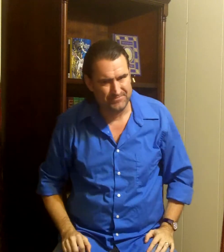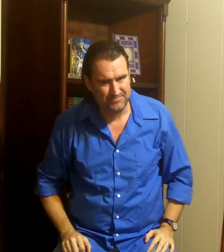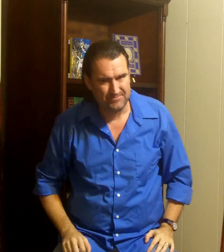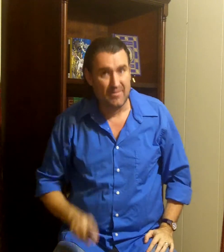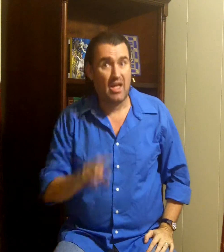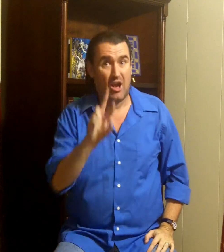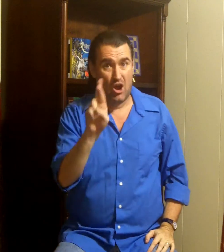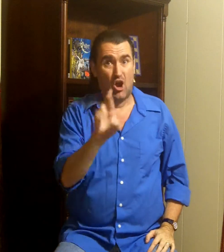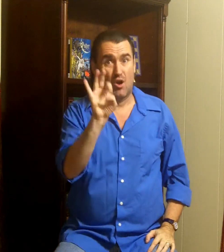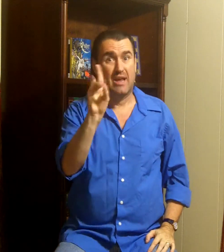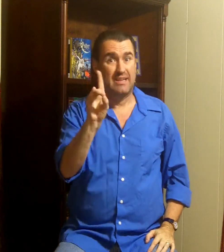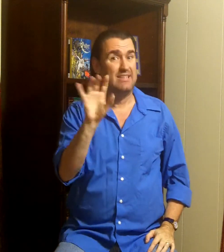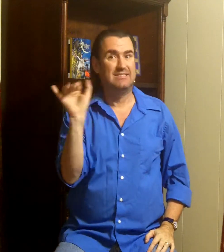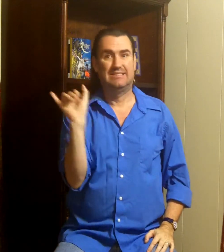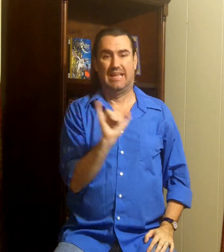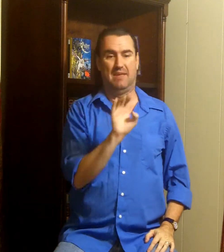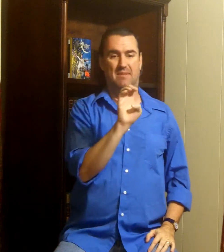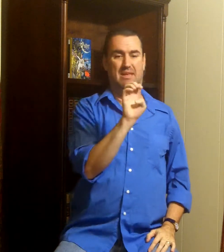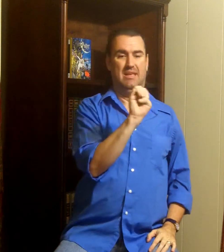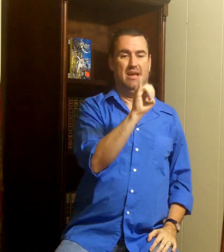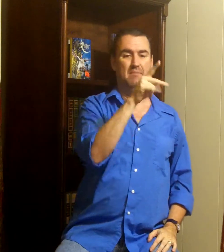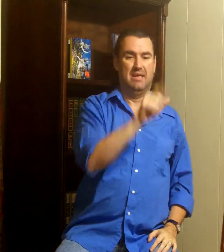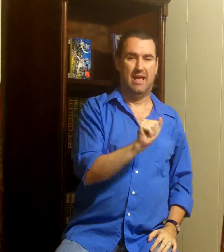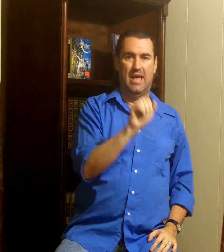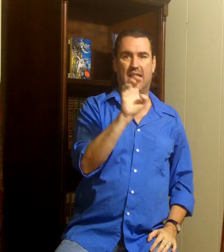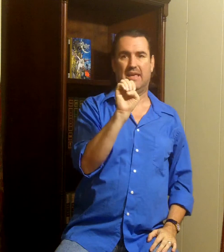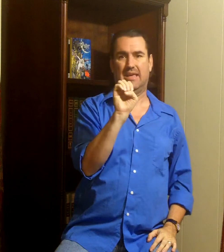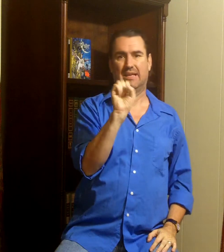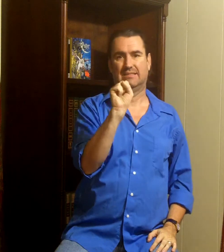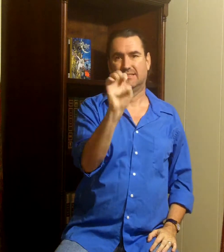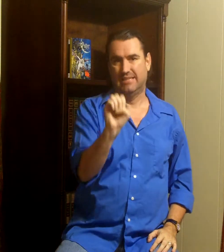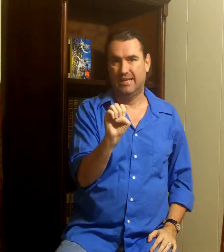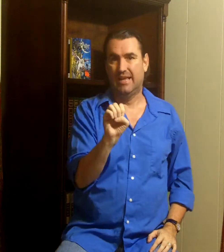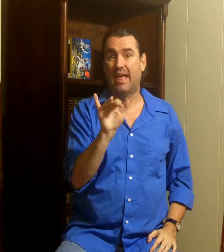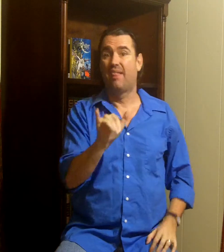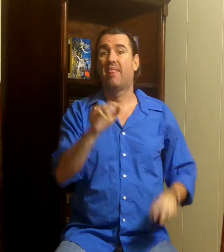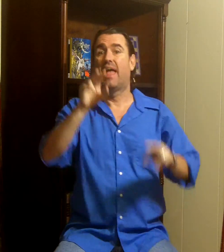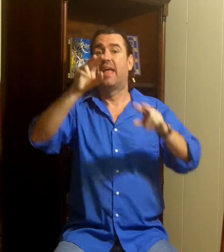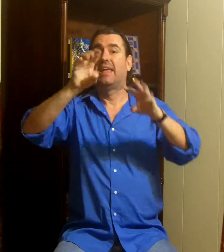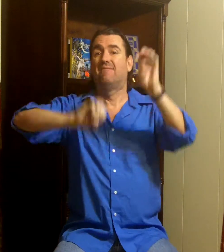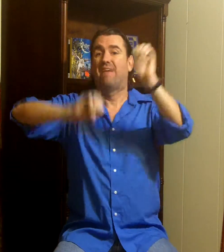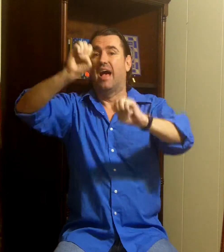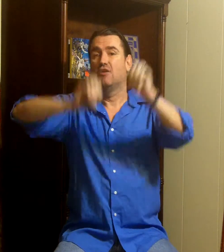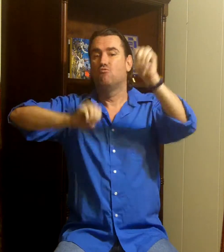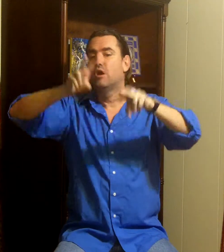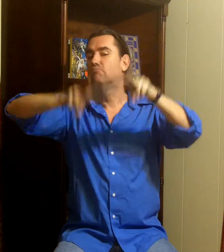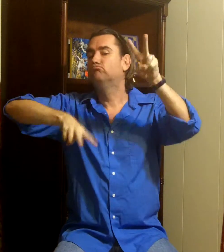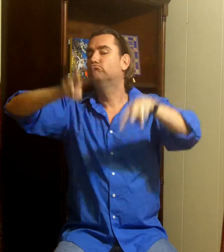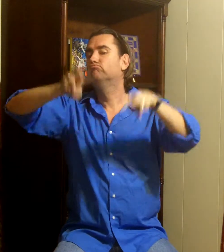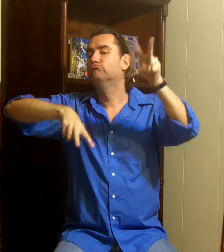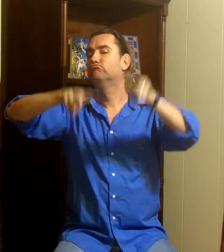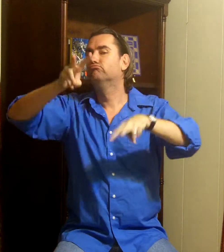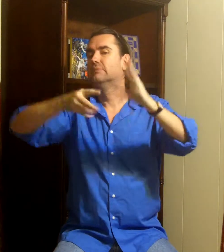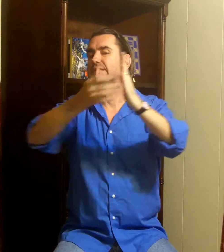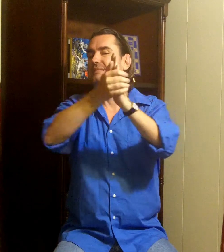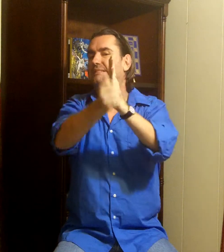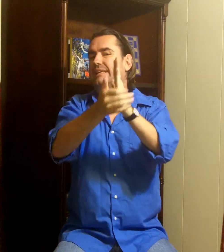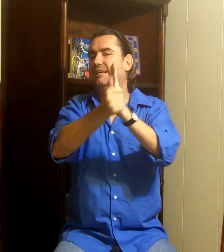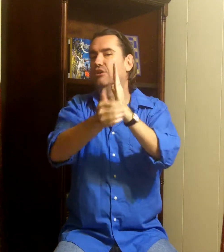exactly what EIPA and ESSE does, and that's they look for skill sets that you should be using every day